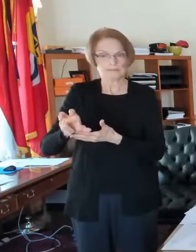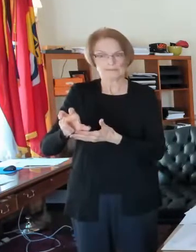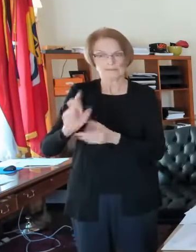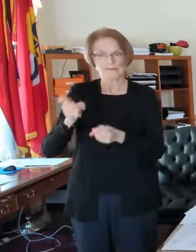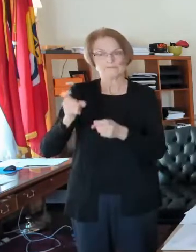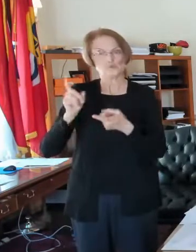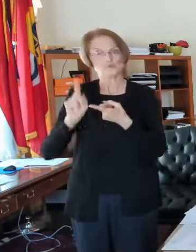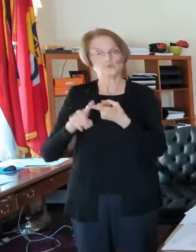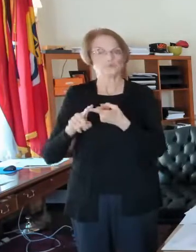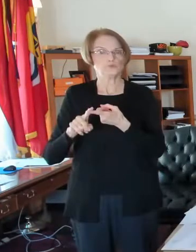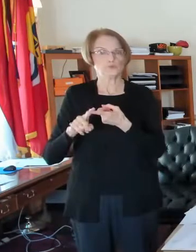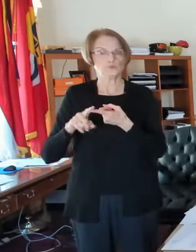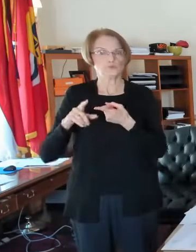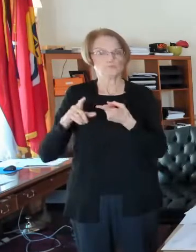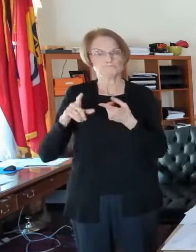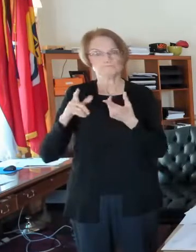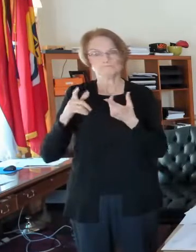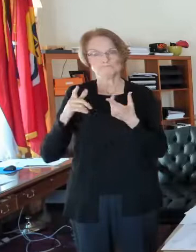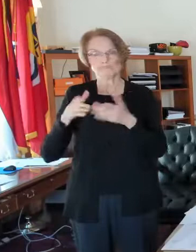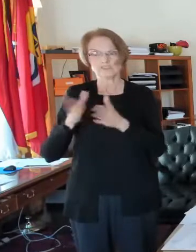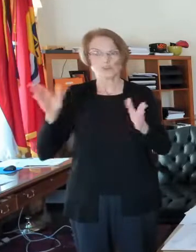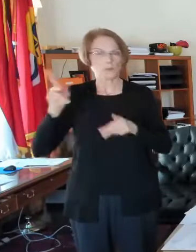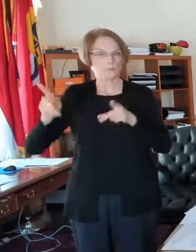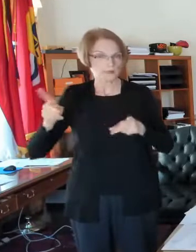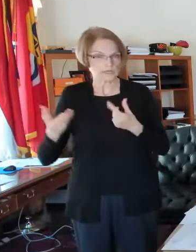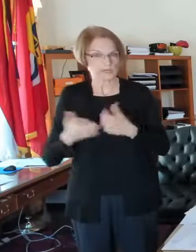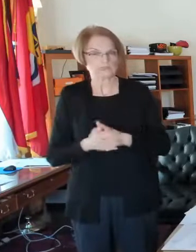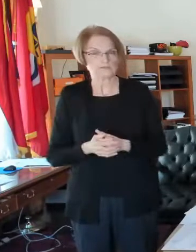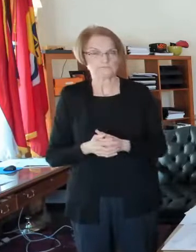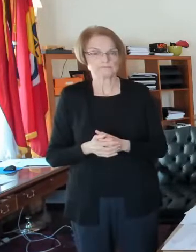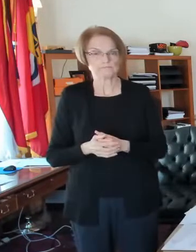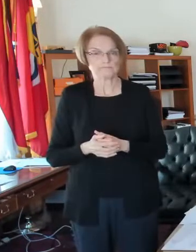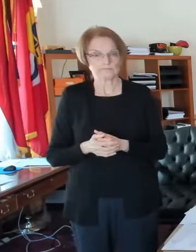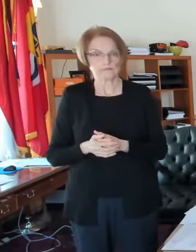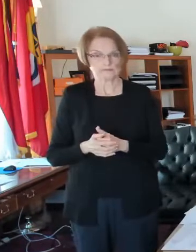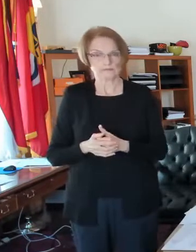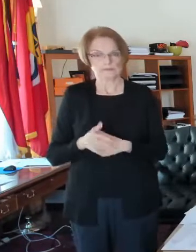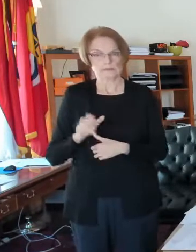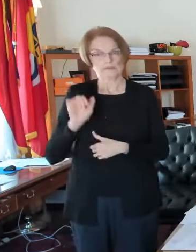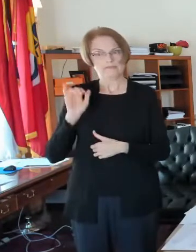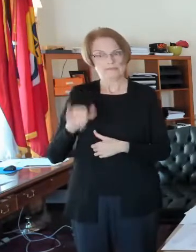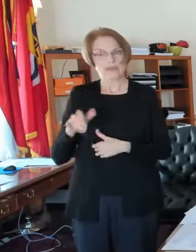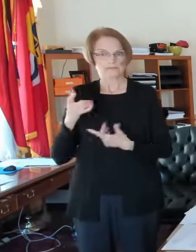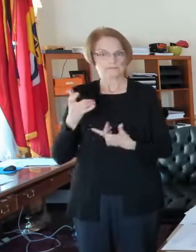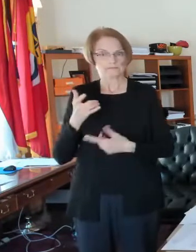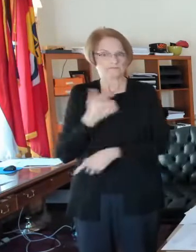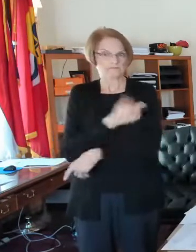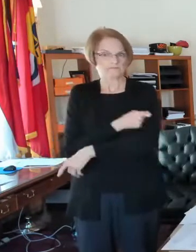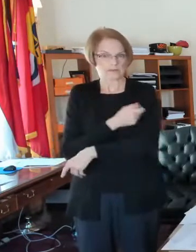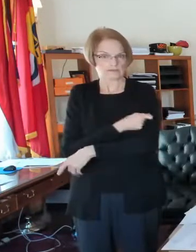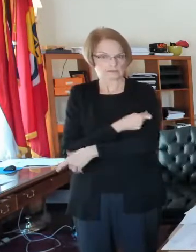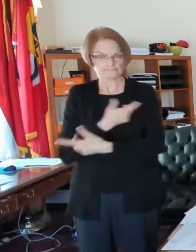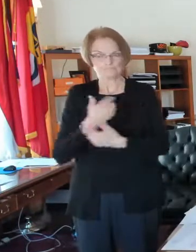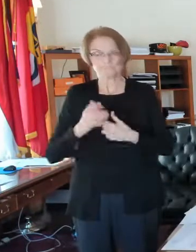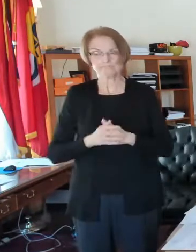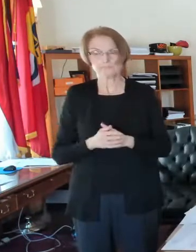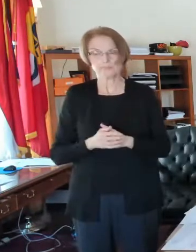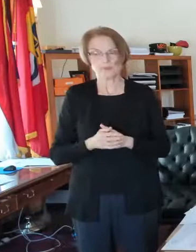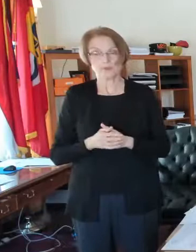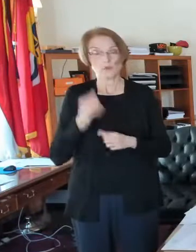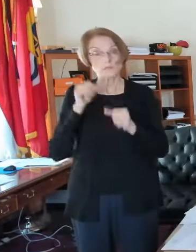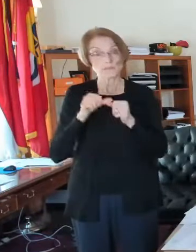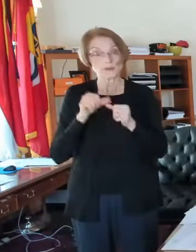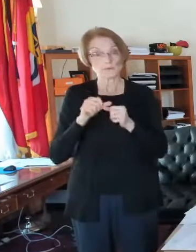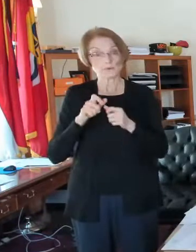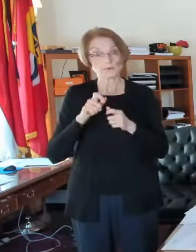to vaccinate the general public. And that's where these doses are coming from. You also probably remember that I did